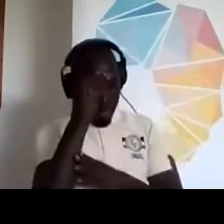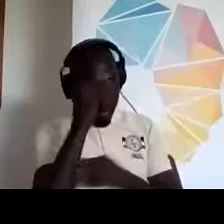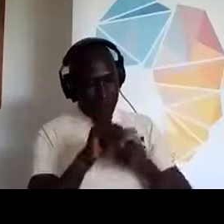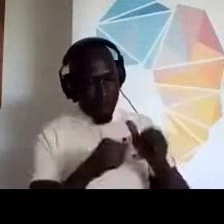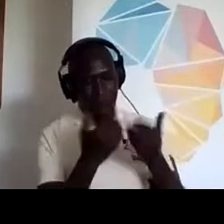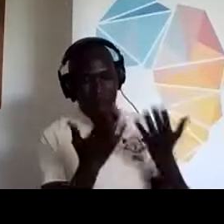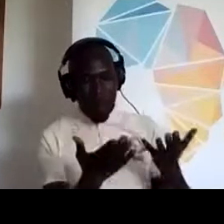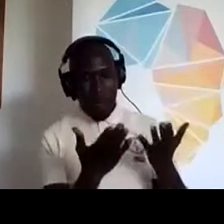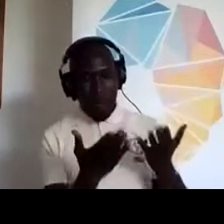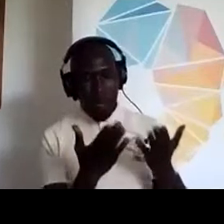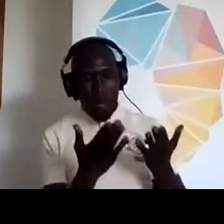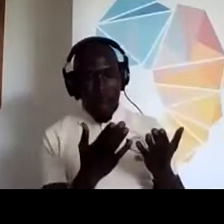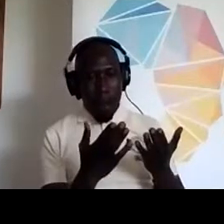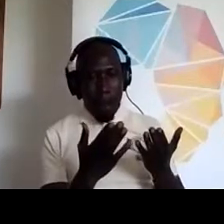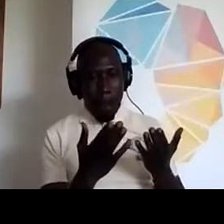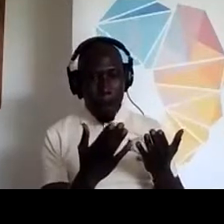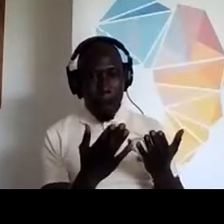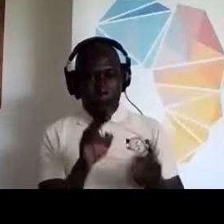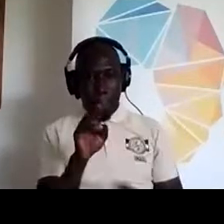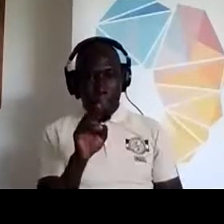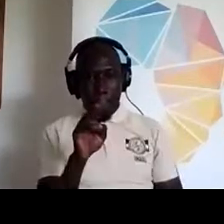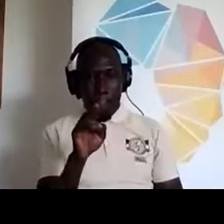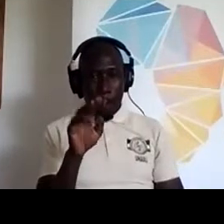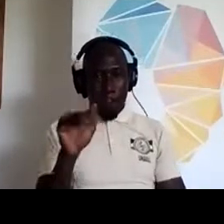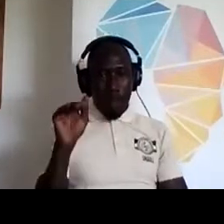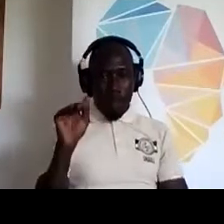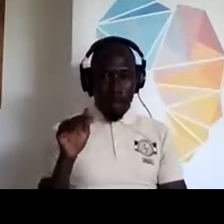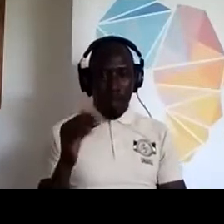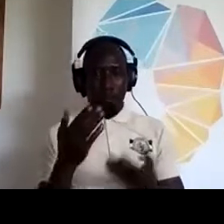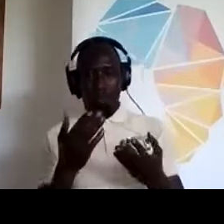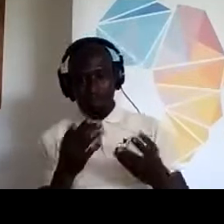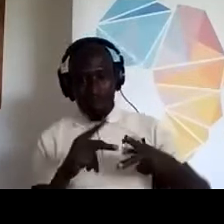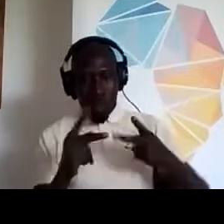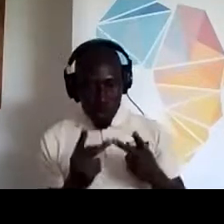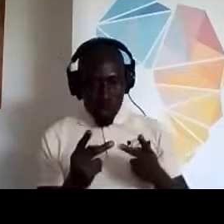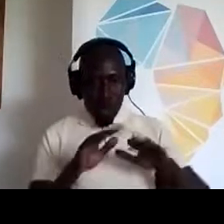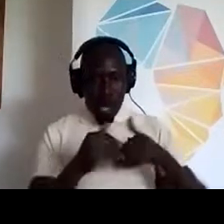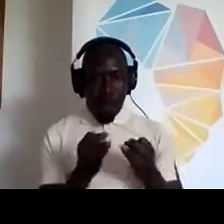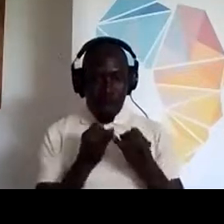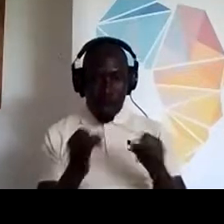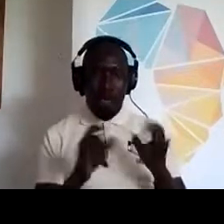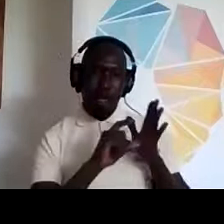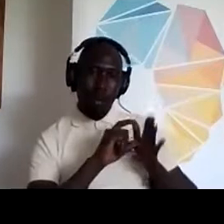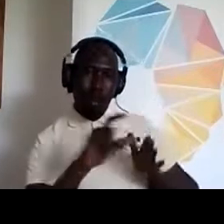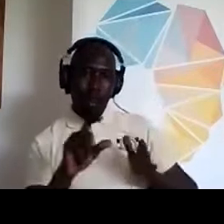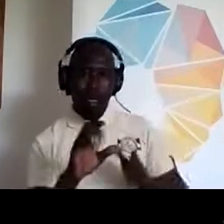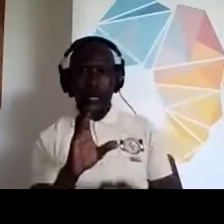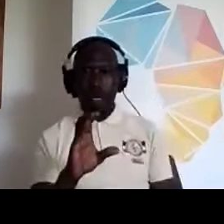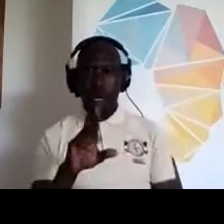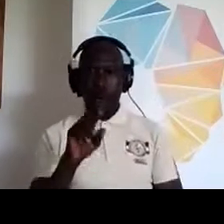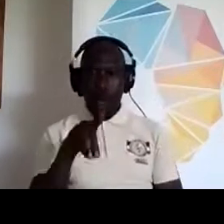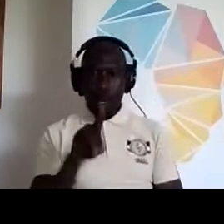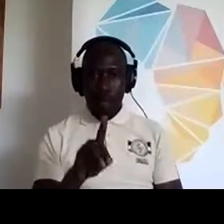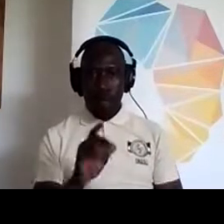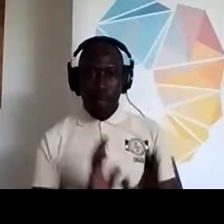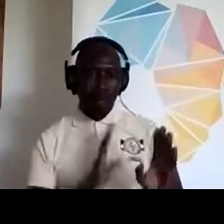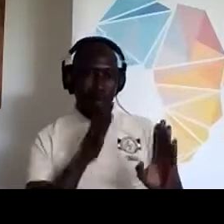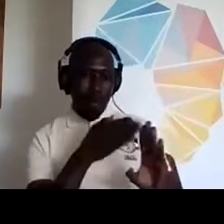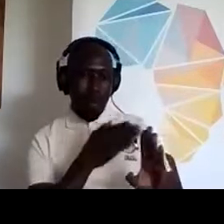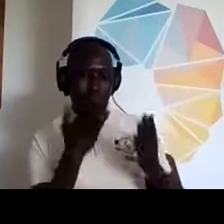the Mozambique's status on how they have implemented the provisions in the CRPD, specifically on